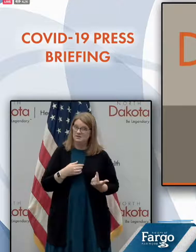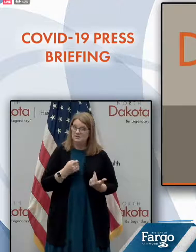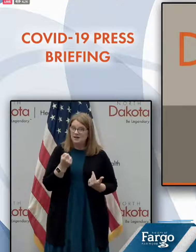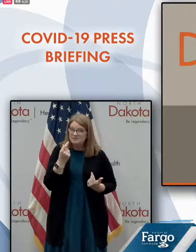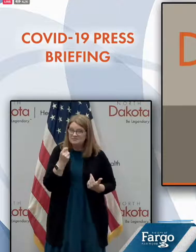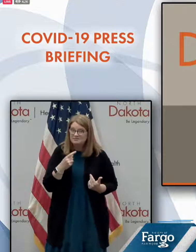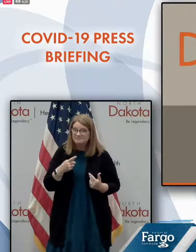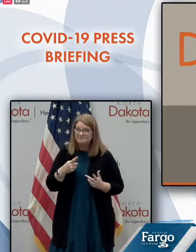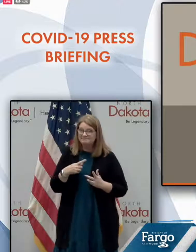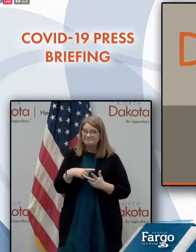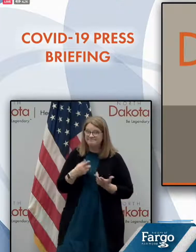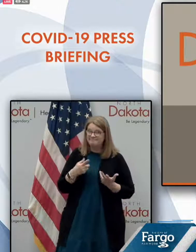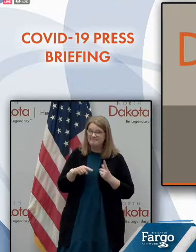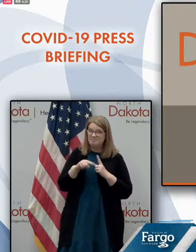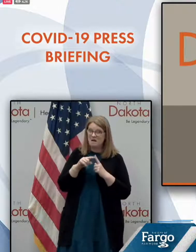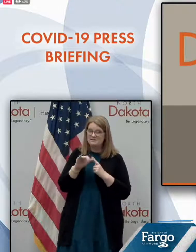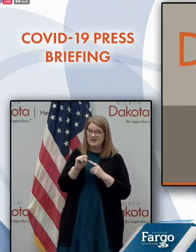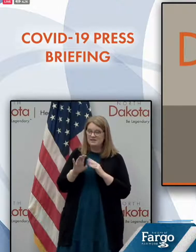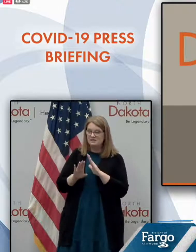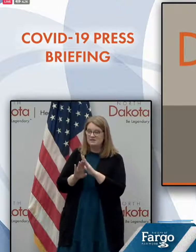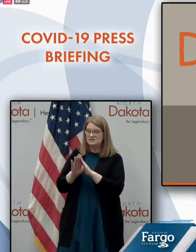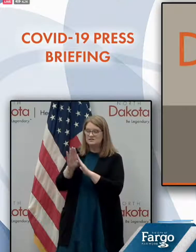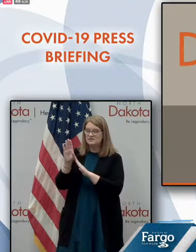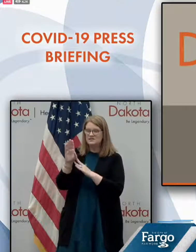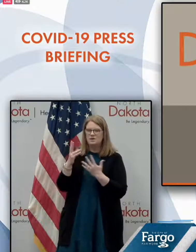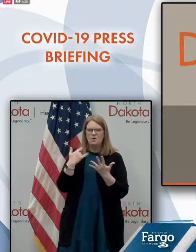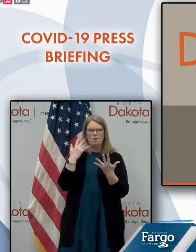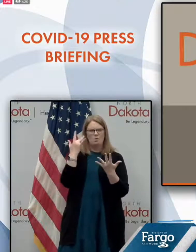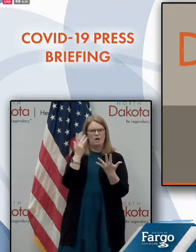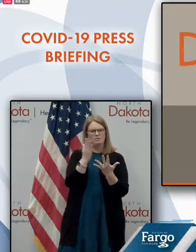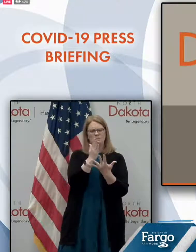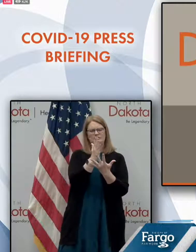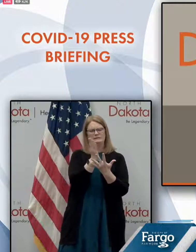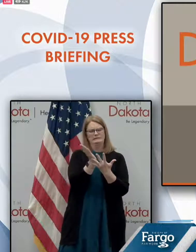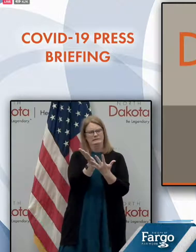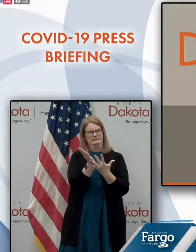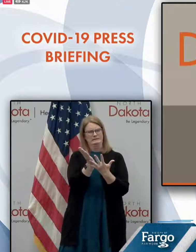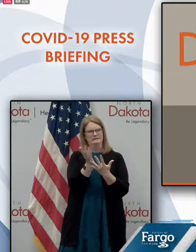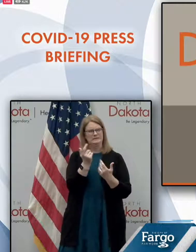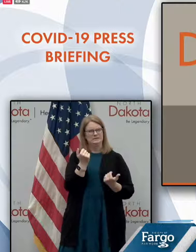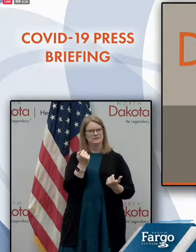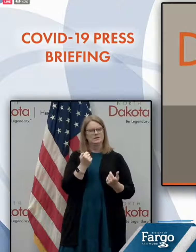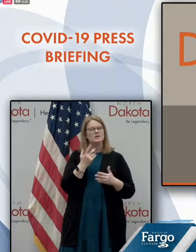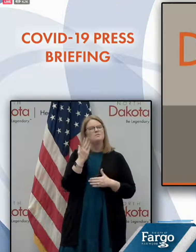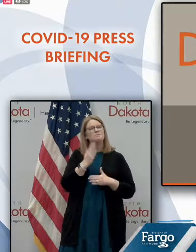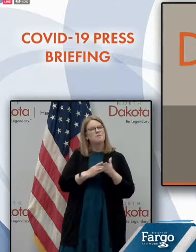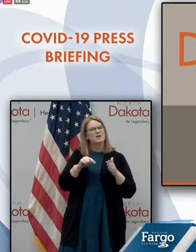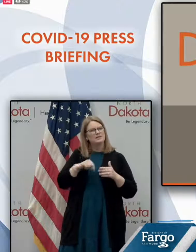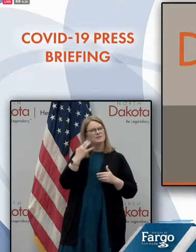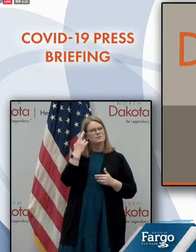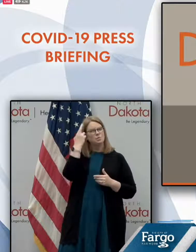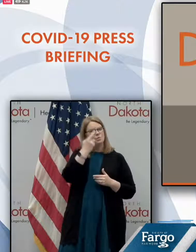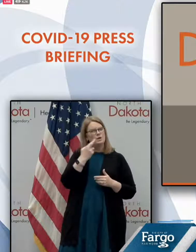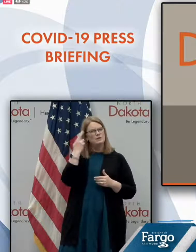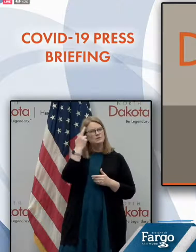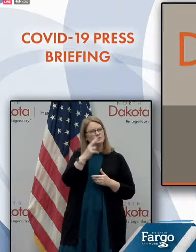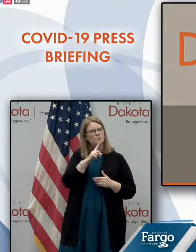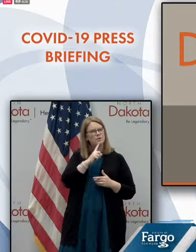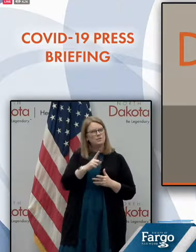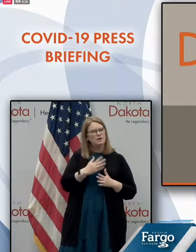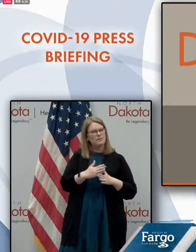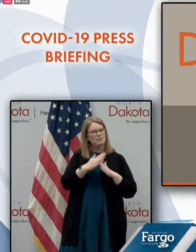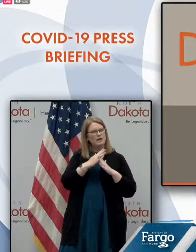in the wrong directions. But why would we stay in the low risk? Part of the whole reason we started this process was to protect